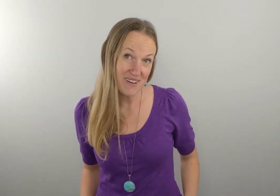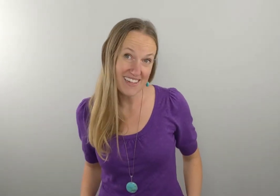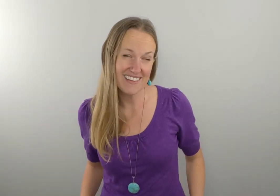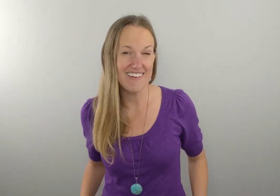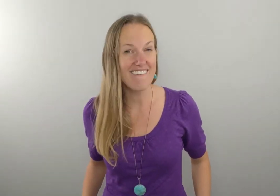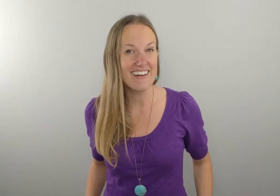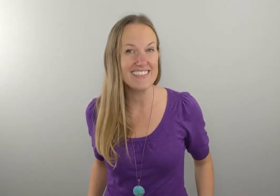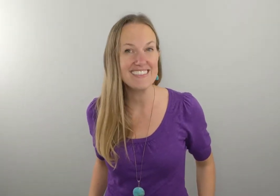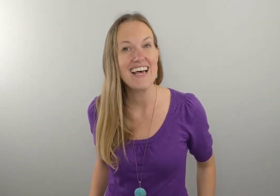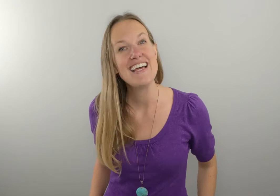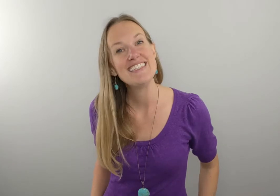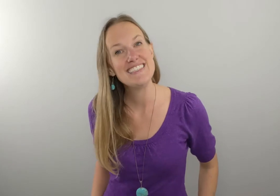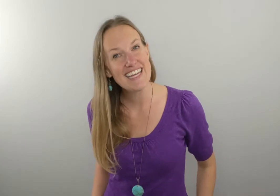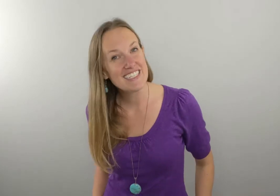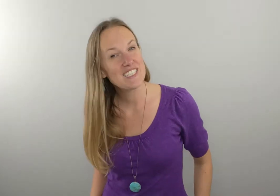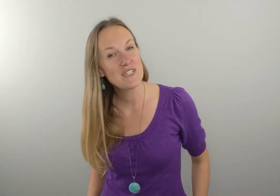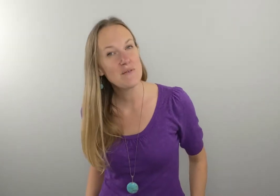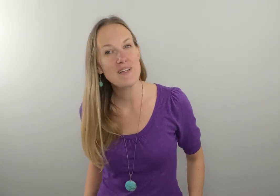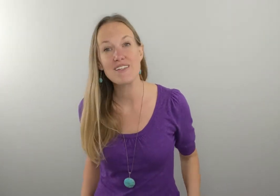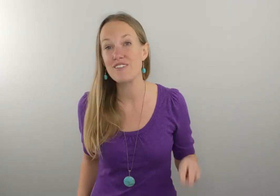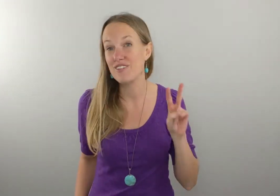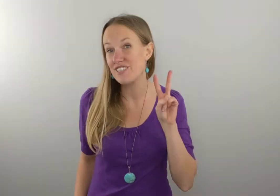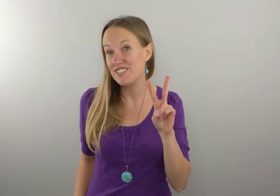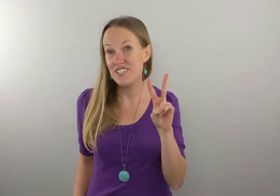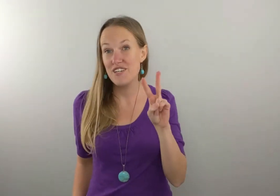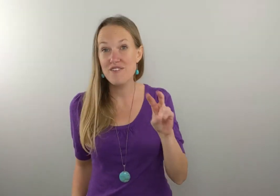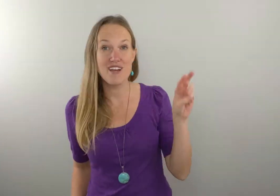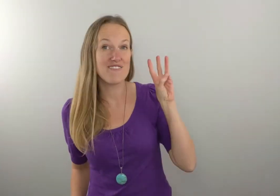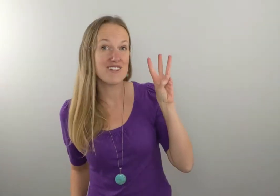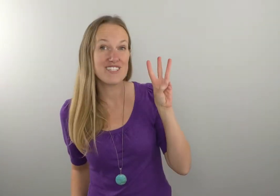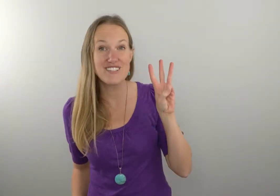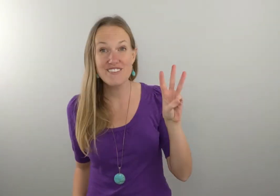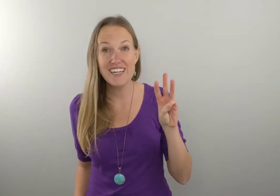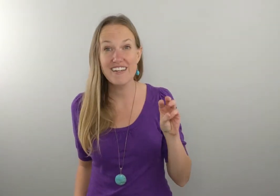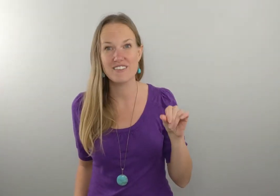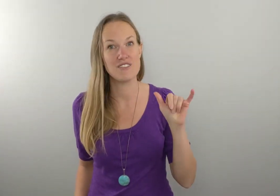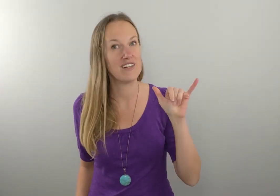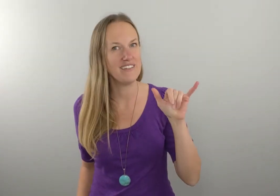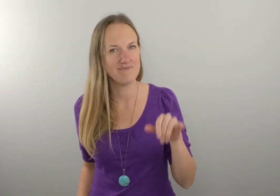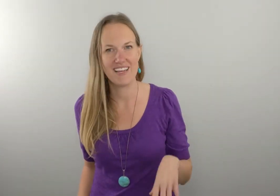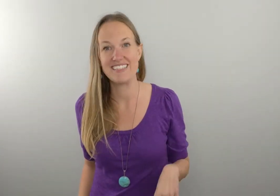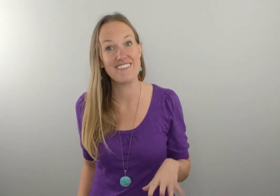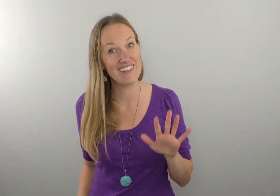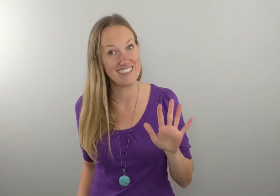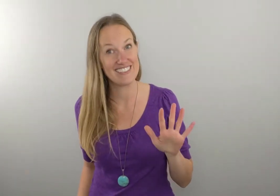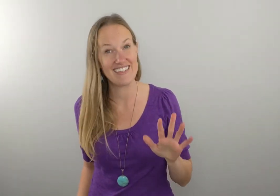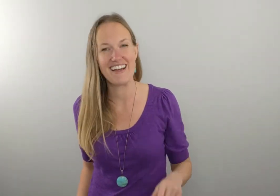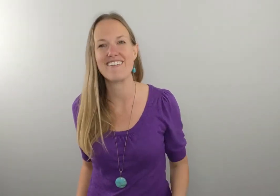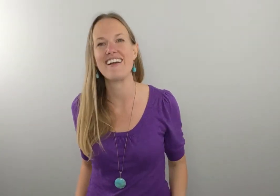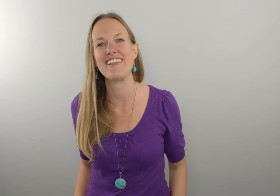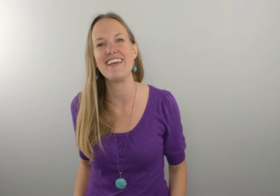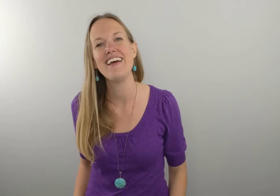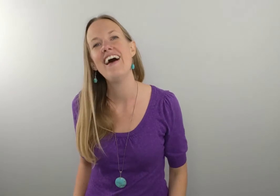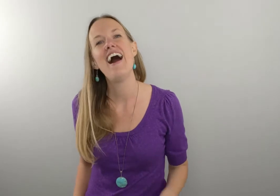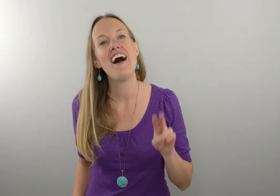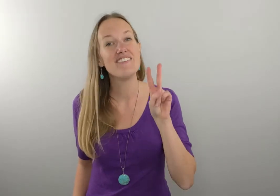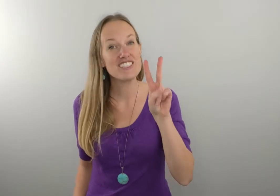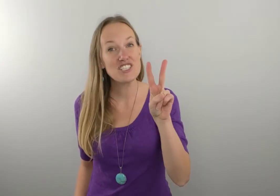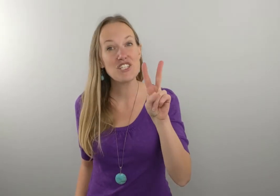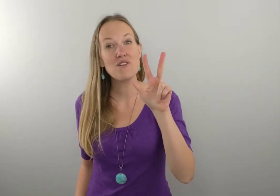in the chorus. Day 2, we learned verse 2 and verse 3, I should really sign that correctly. Verse 2 and